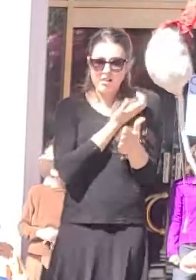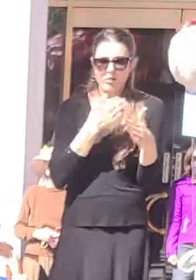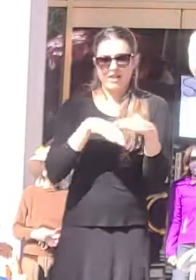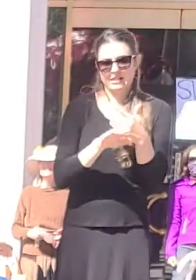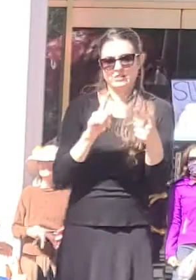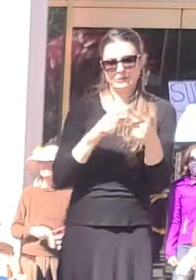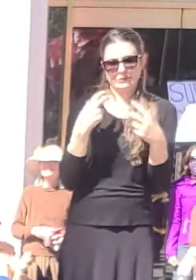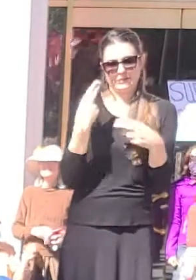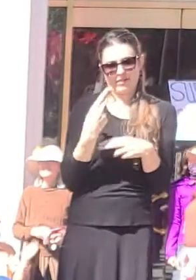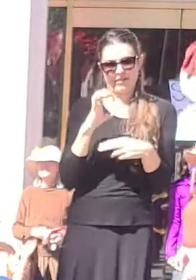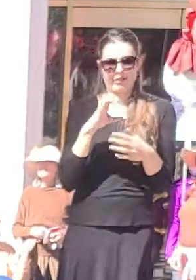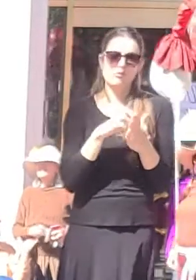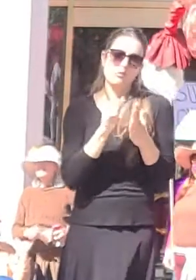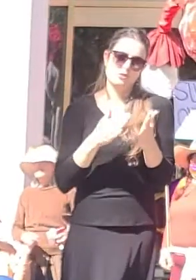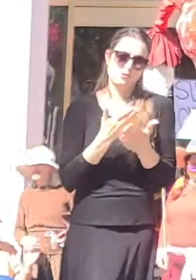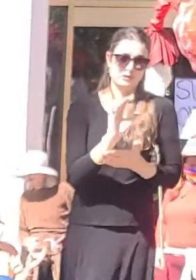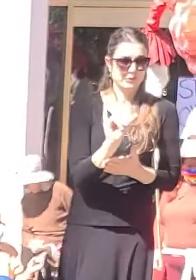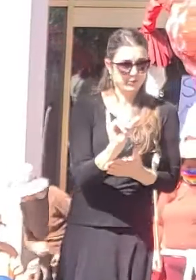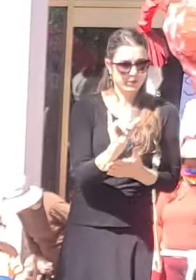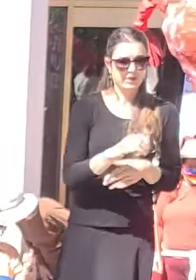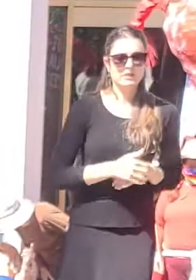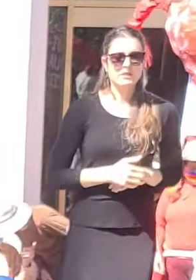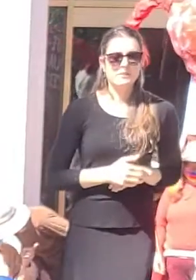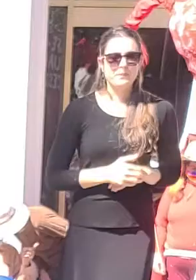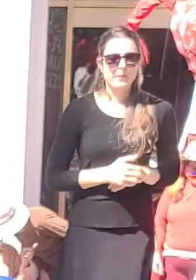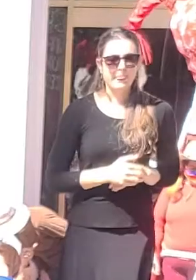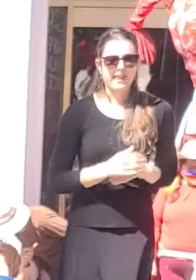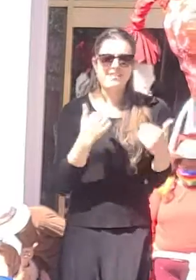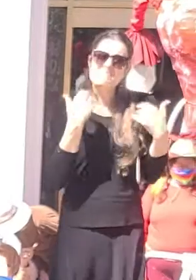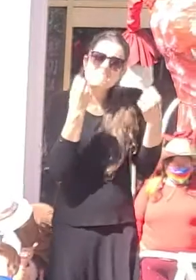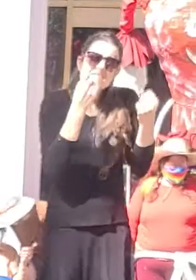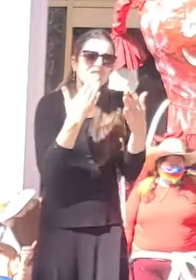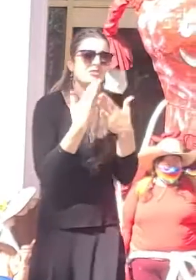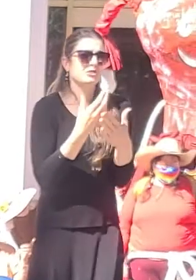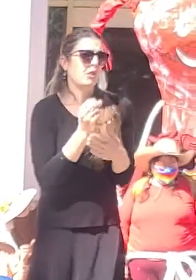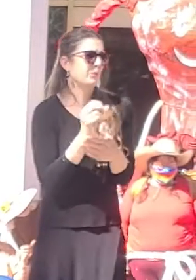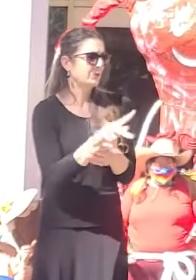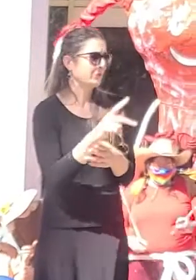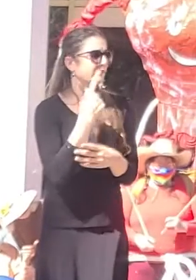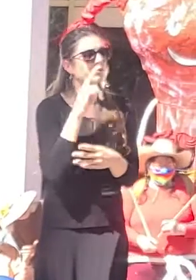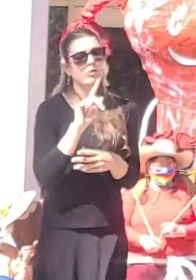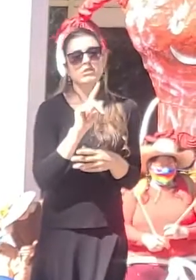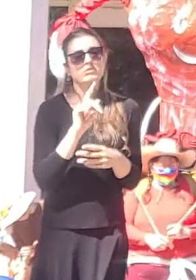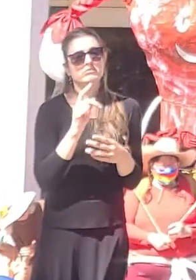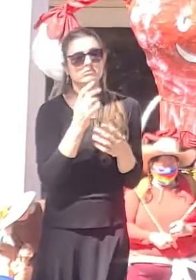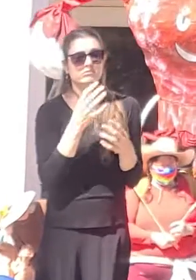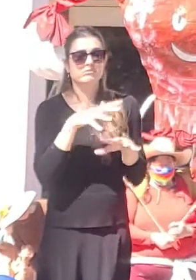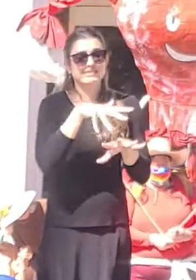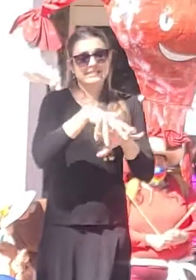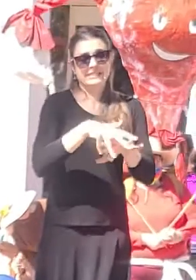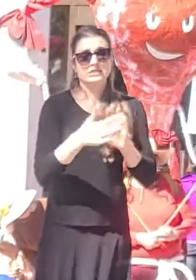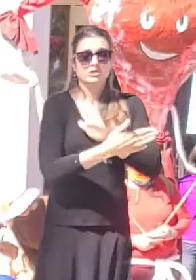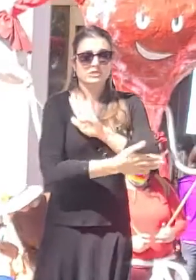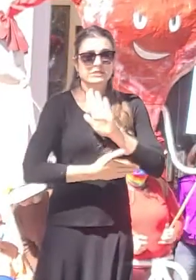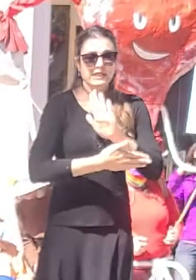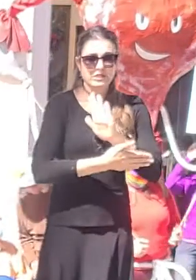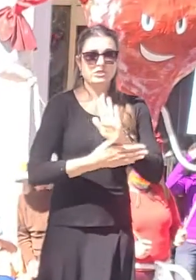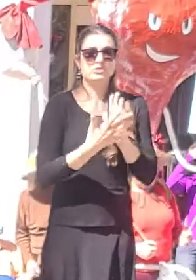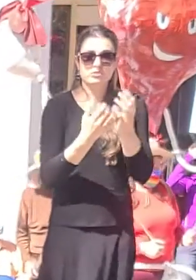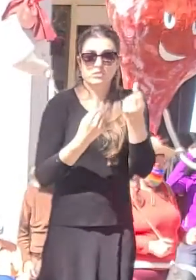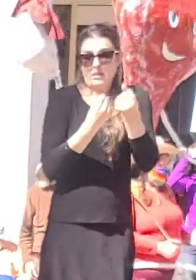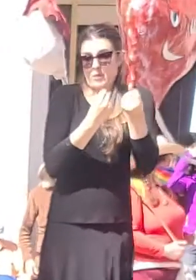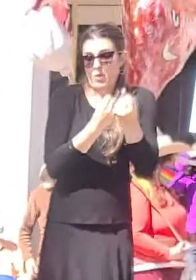There's so much opportunity to utilize the political status of sovereign Native nations to provide better for our people, including birth control options, abortion